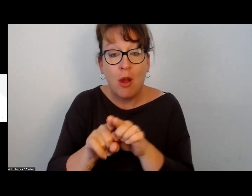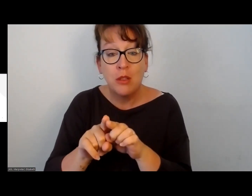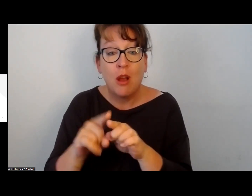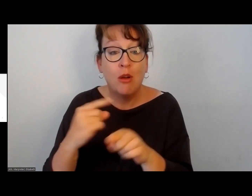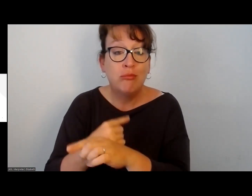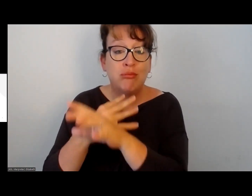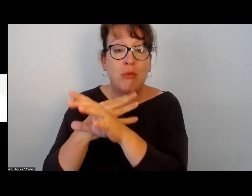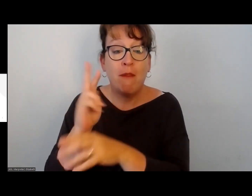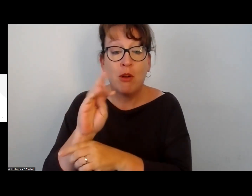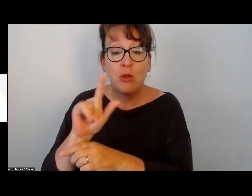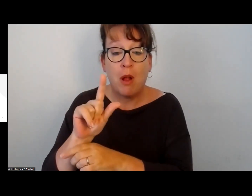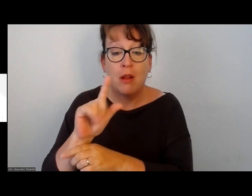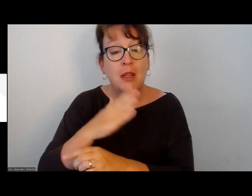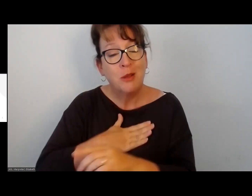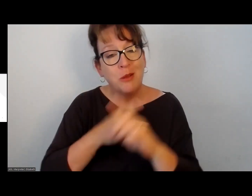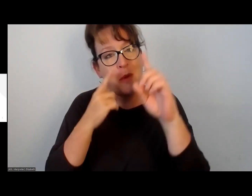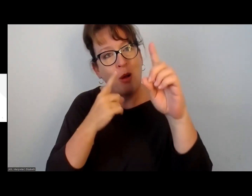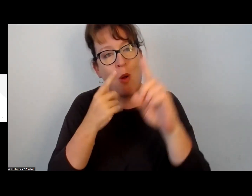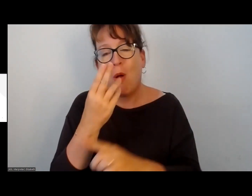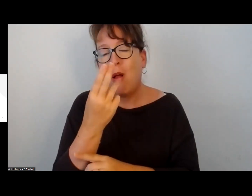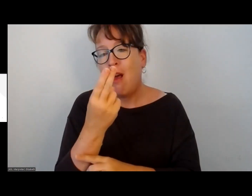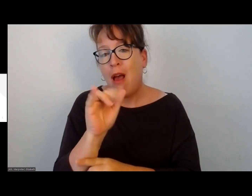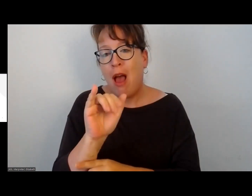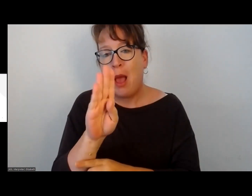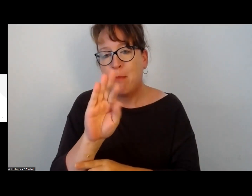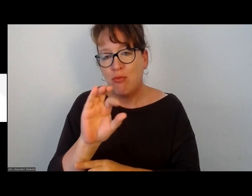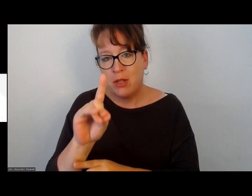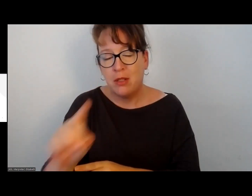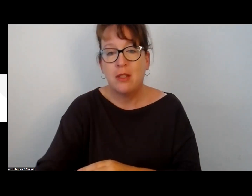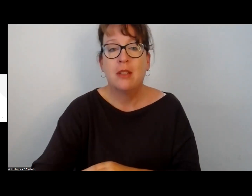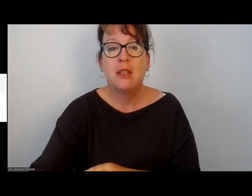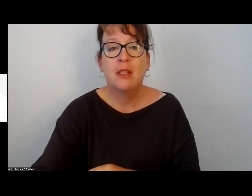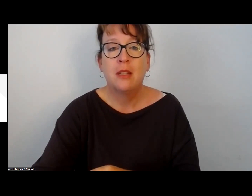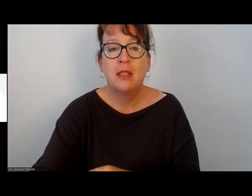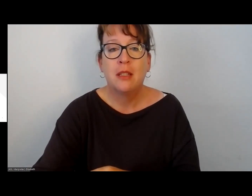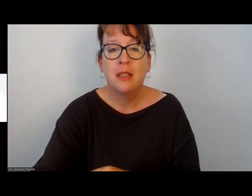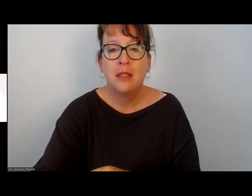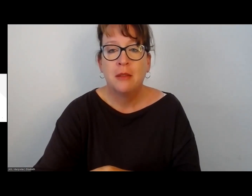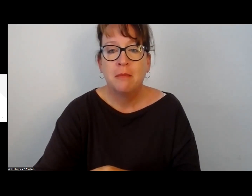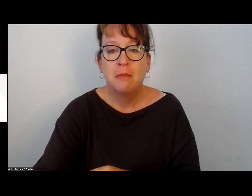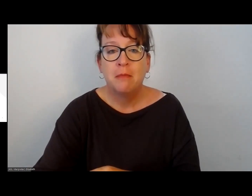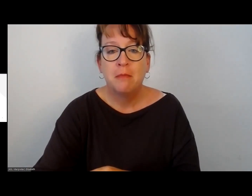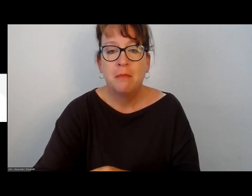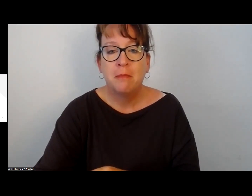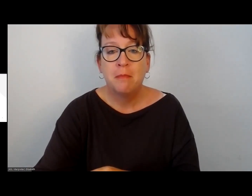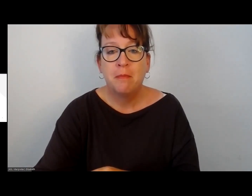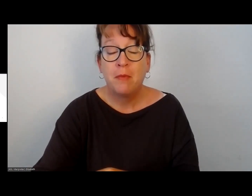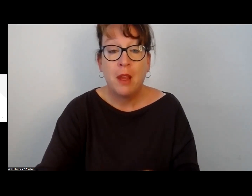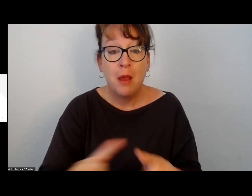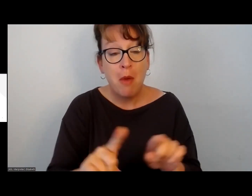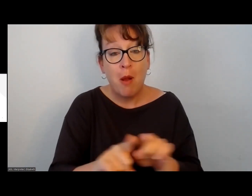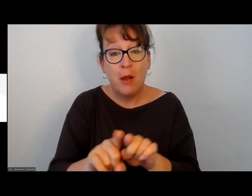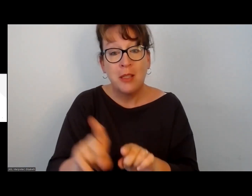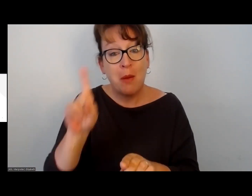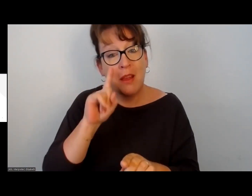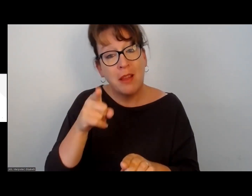is sort of my ideal. But with that said, I think you raise a good point, right? If folks